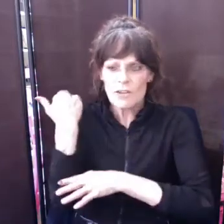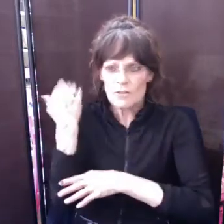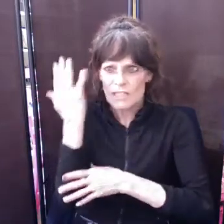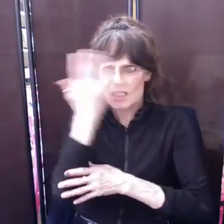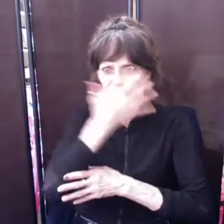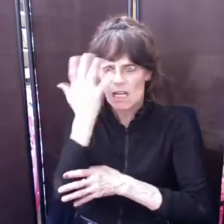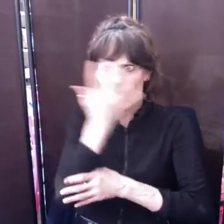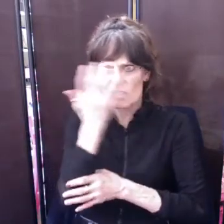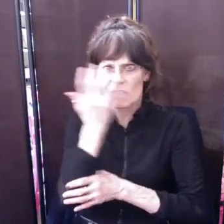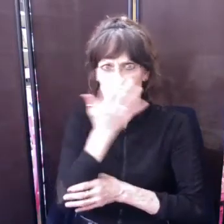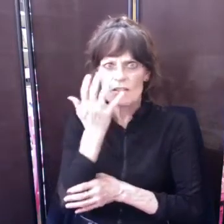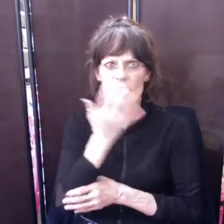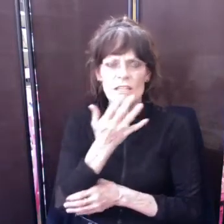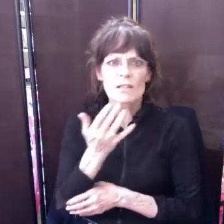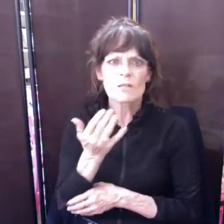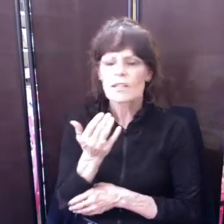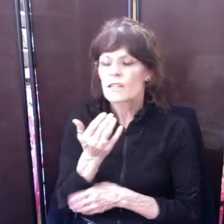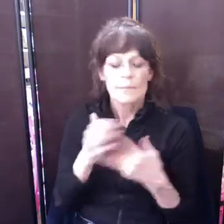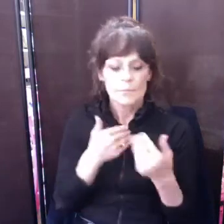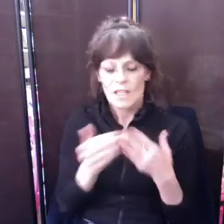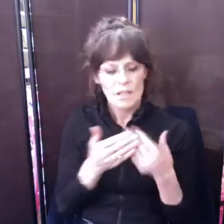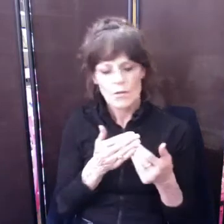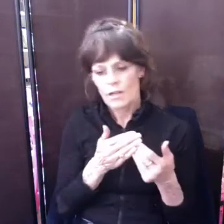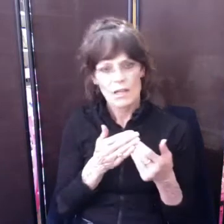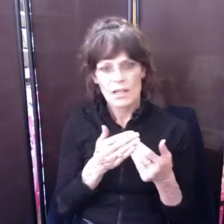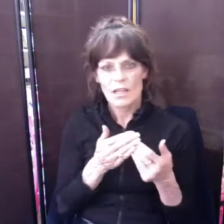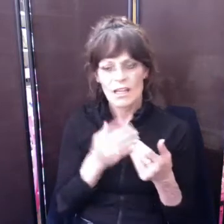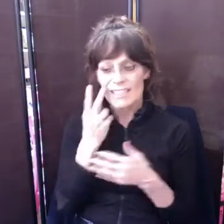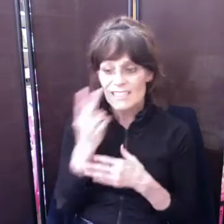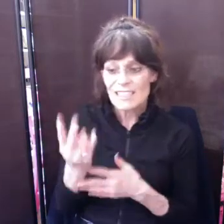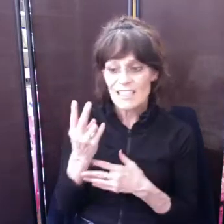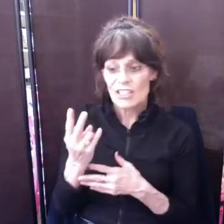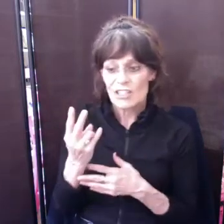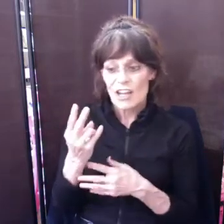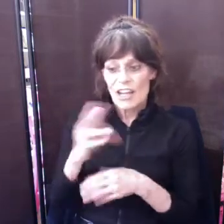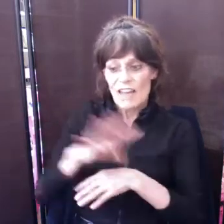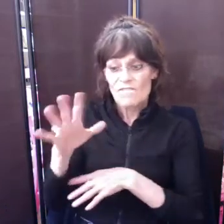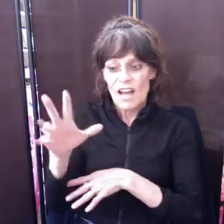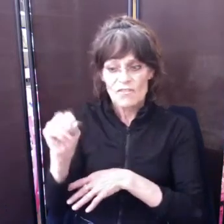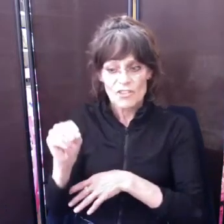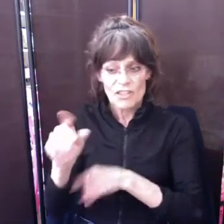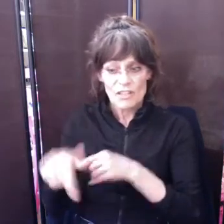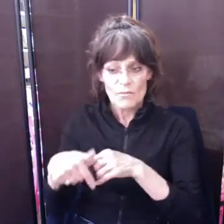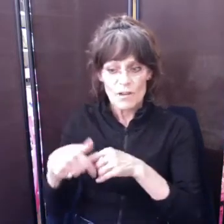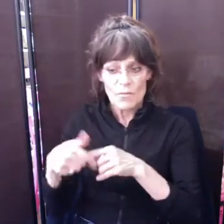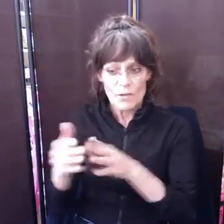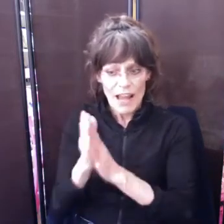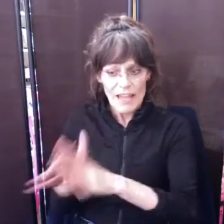And anyway, I got to see her at 5:30, and then we were asked to leave the hospital briefly while they changed